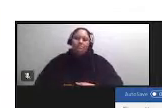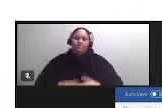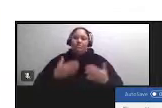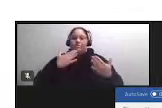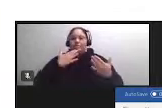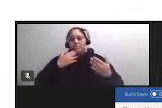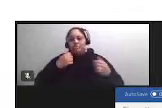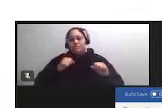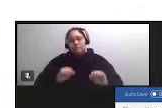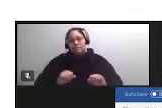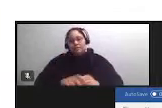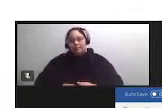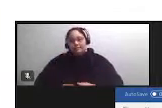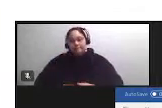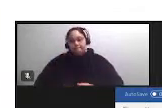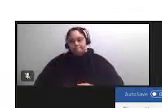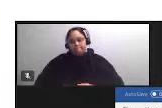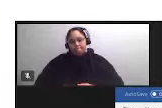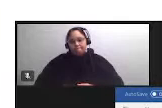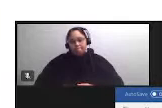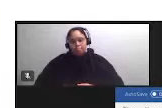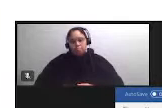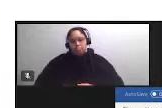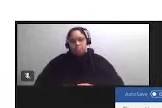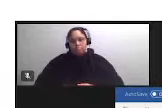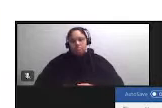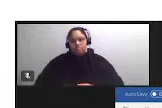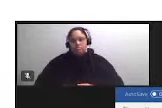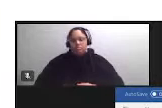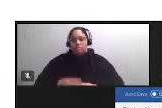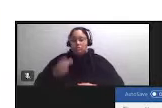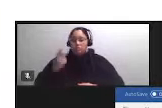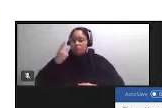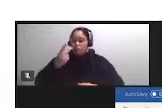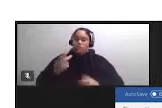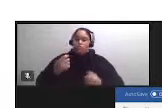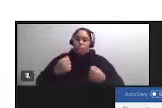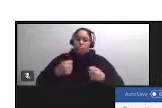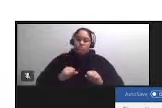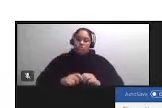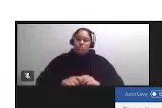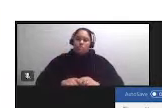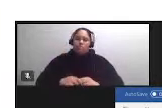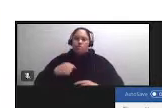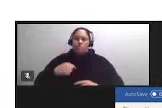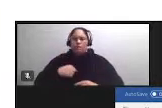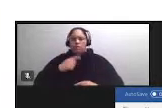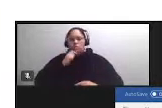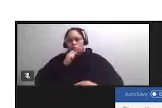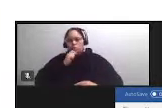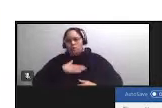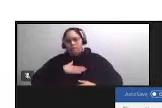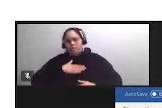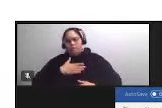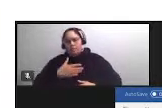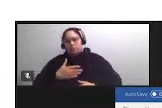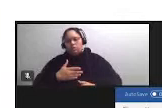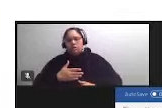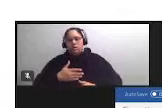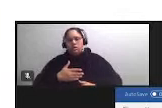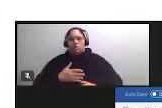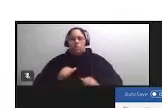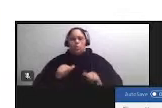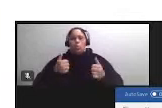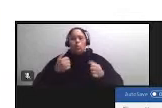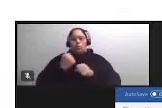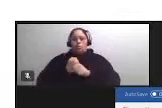Thank you, Chair. Look, Chair, I really appreciate the good